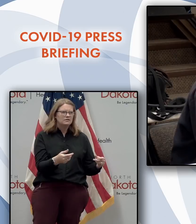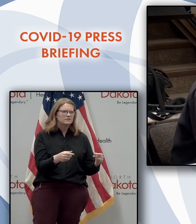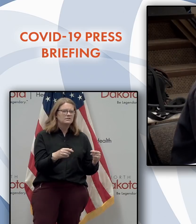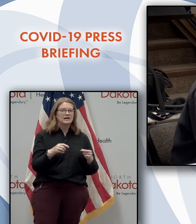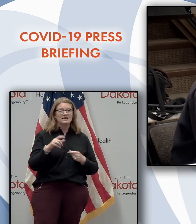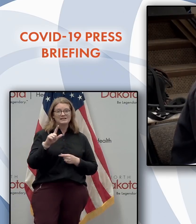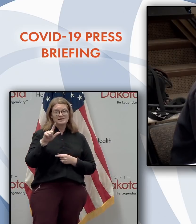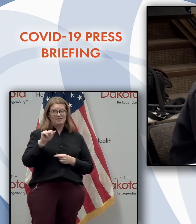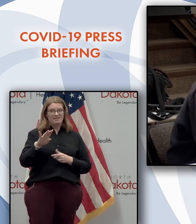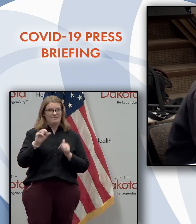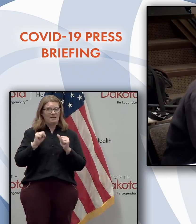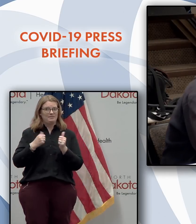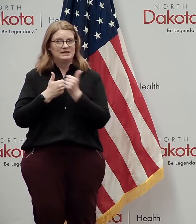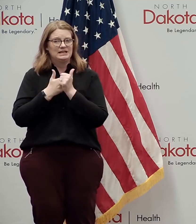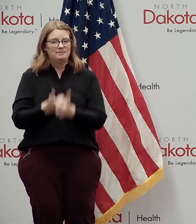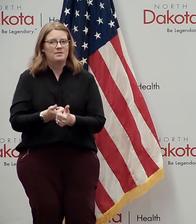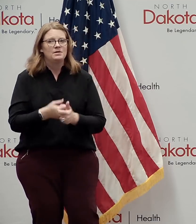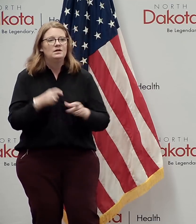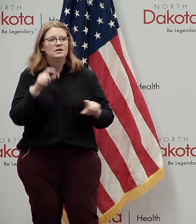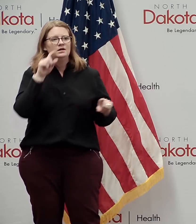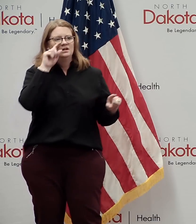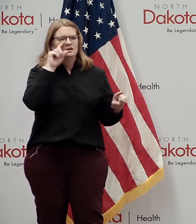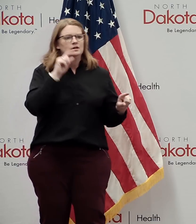up? The lab